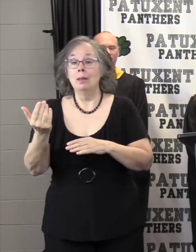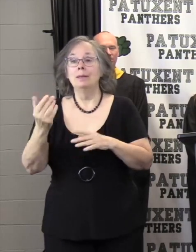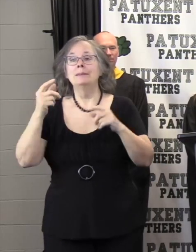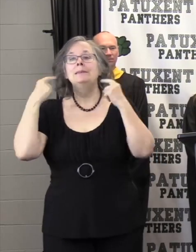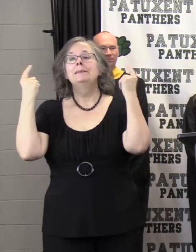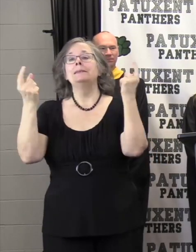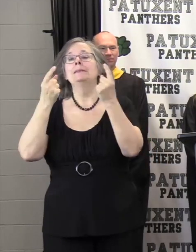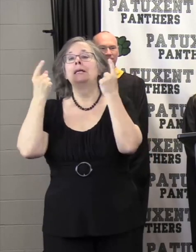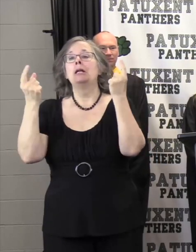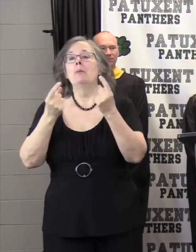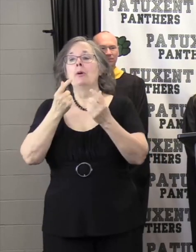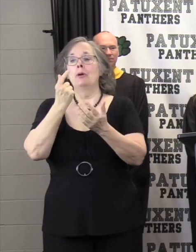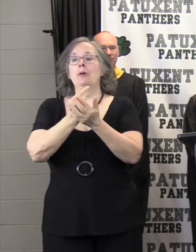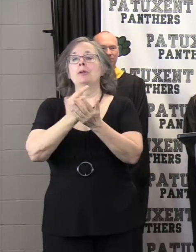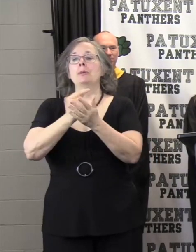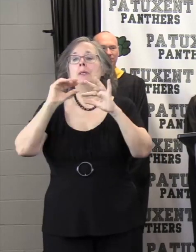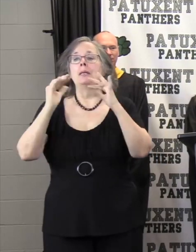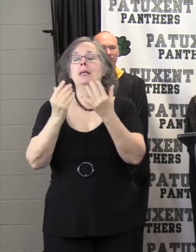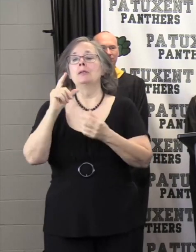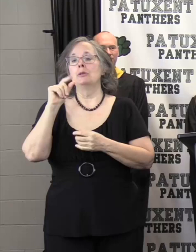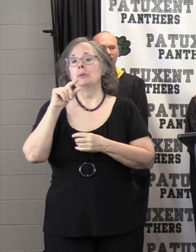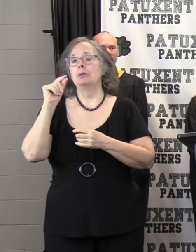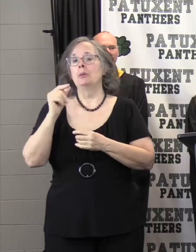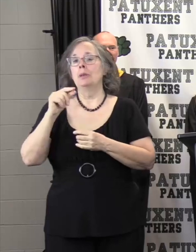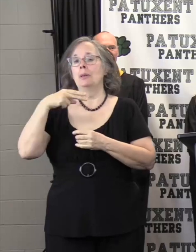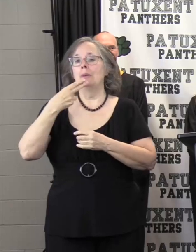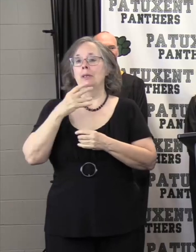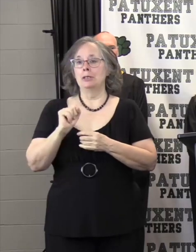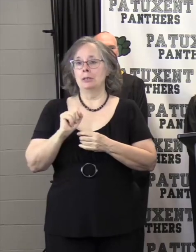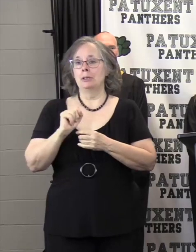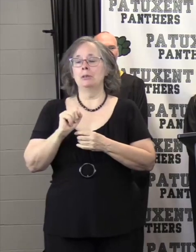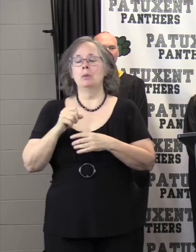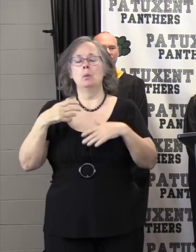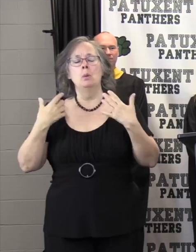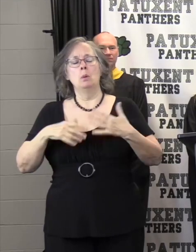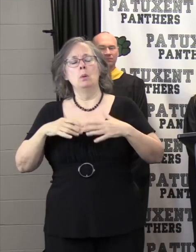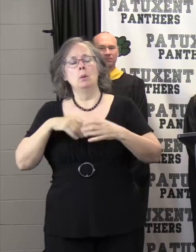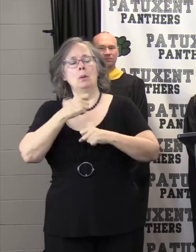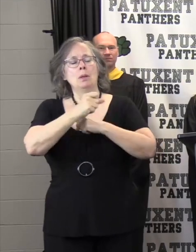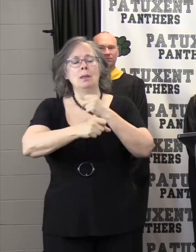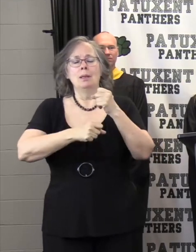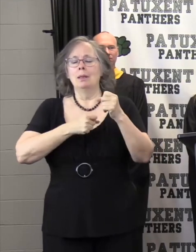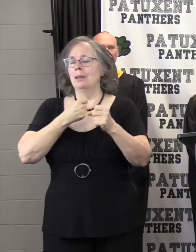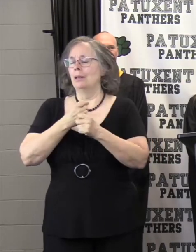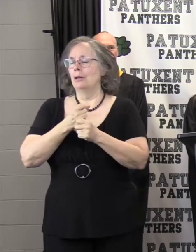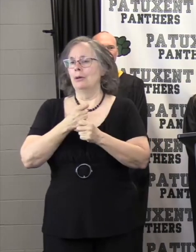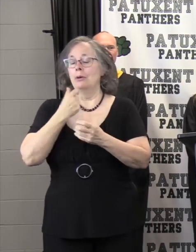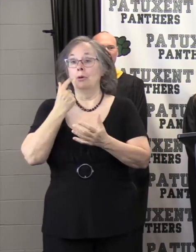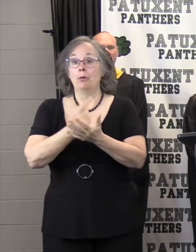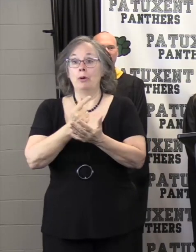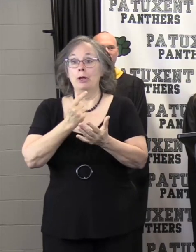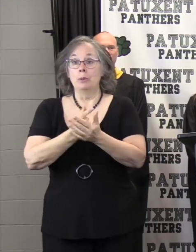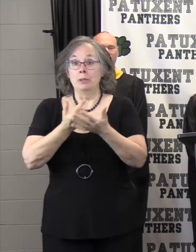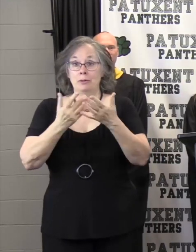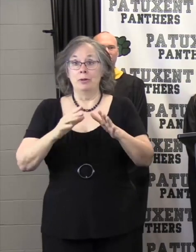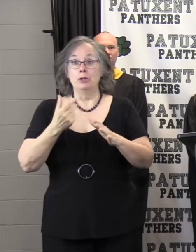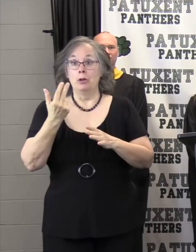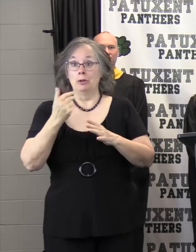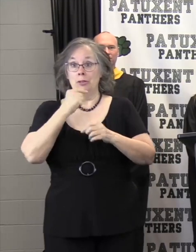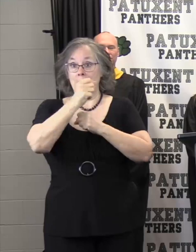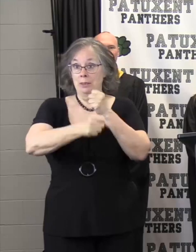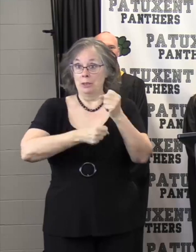Patuxent High School graduating class of 2020. What a year it has been. Graduation is a culmination of 13 years of